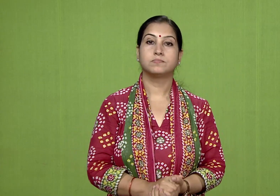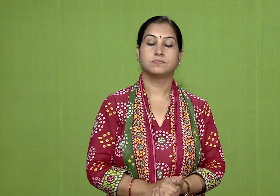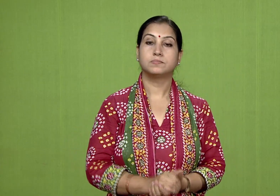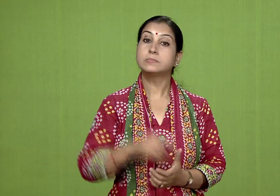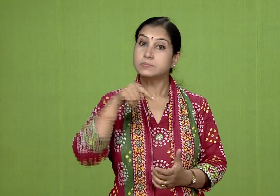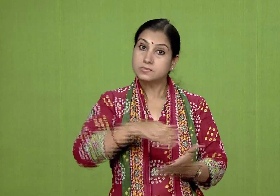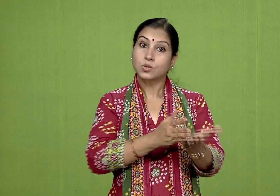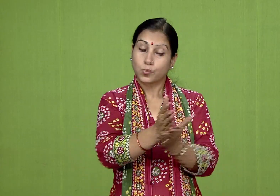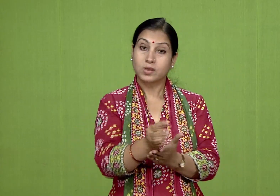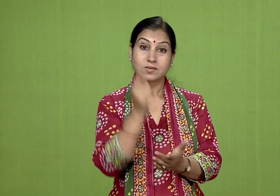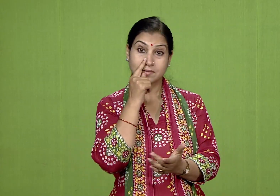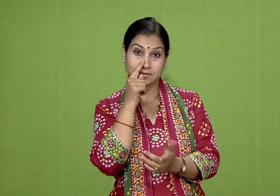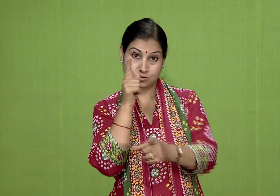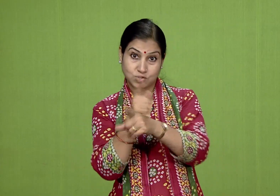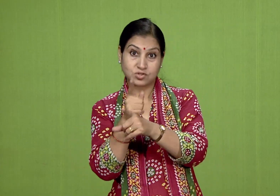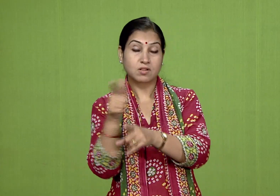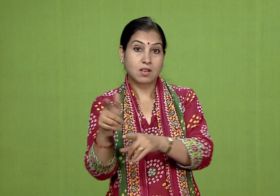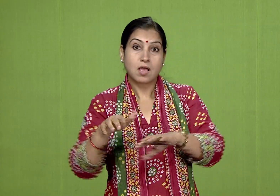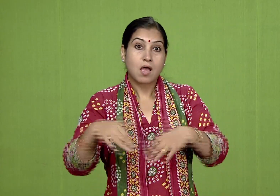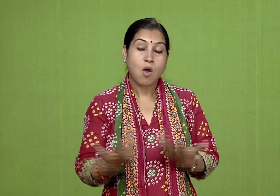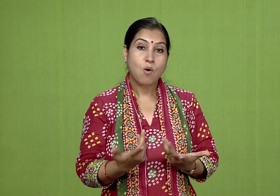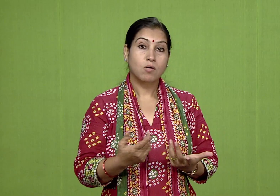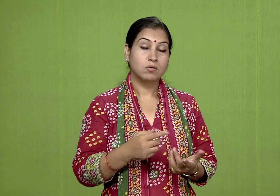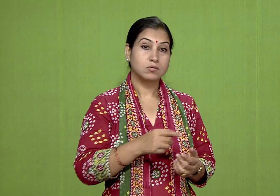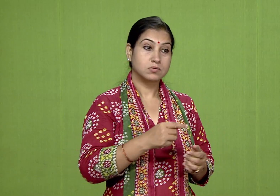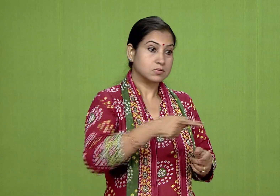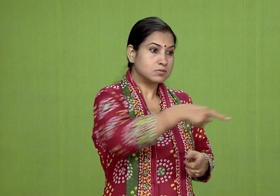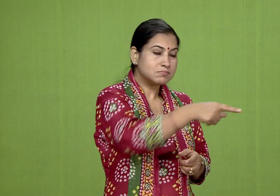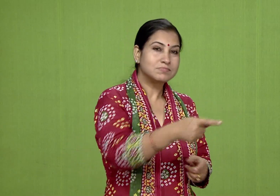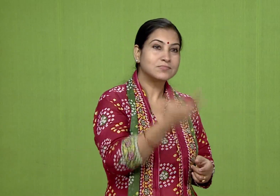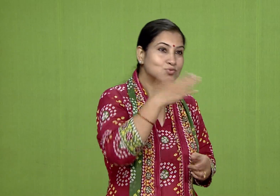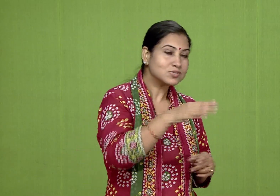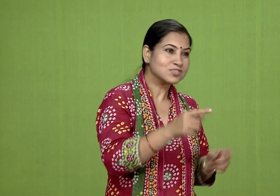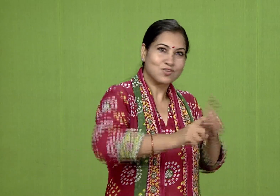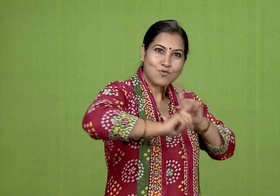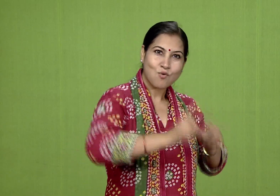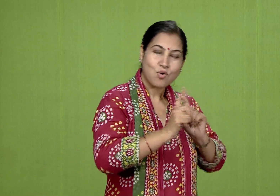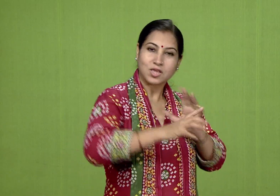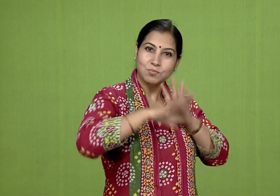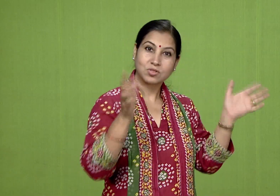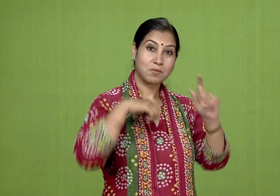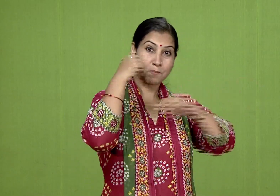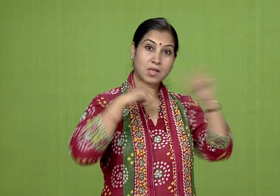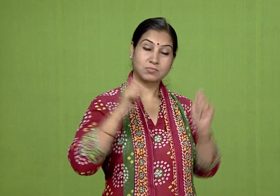This is how Mrs. Gill molded a bunch of misfits into a great